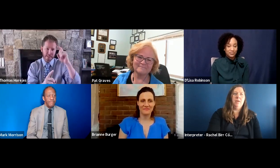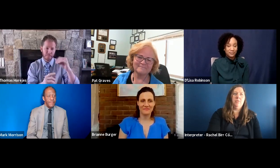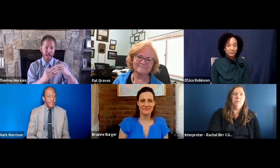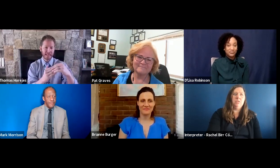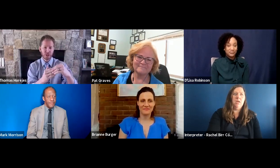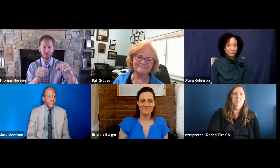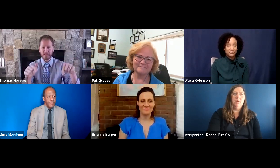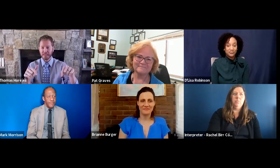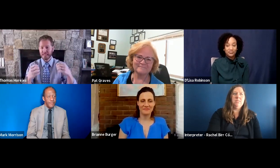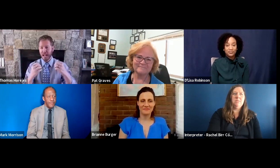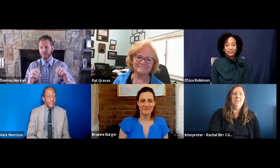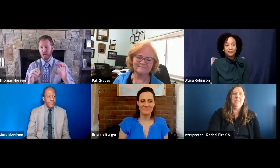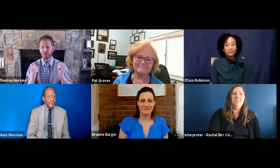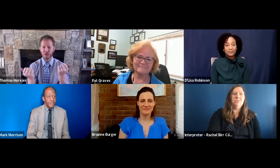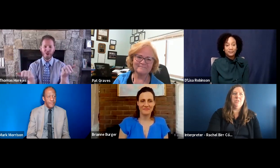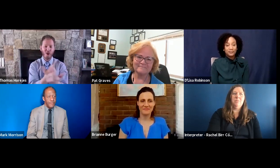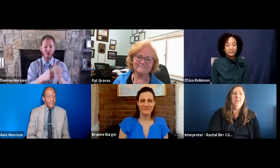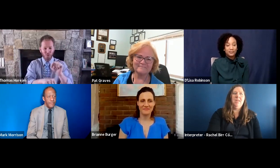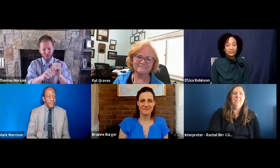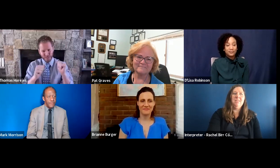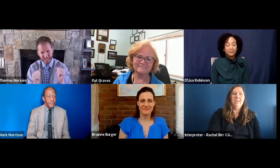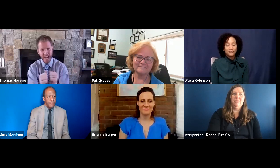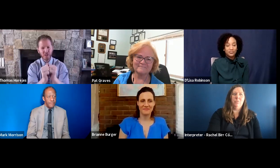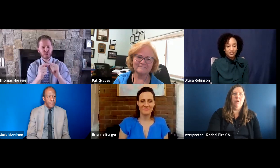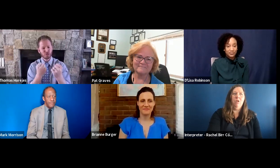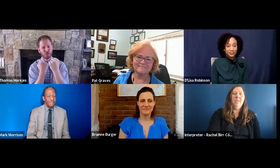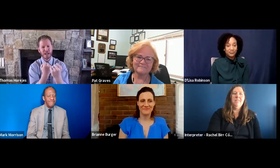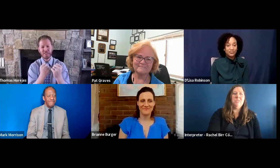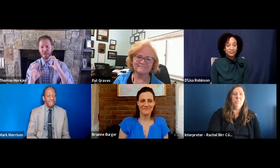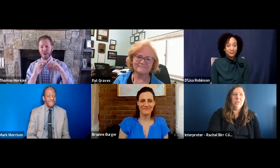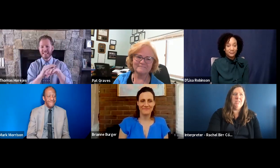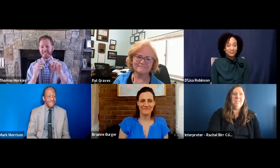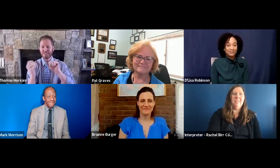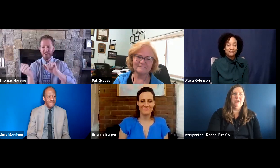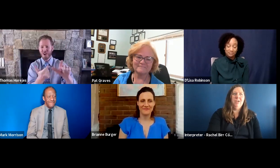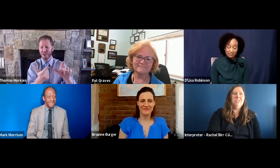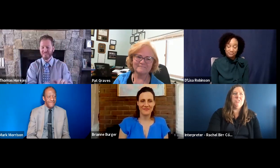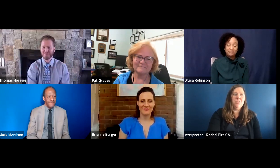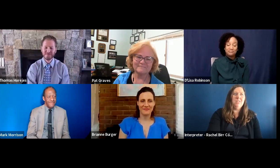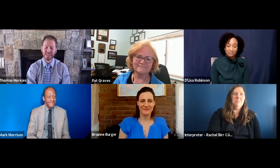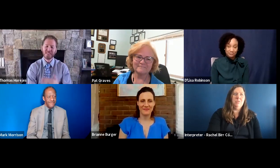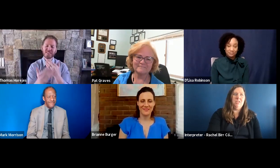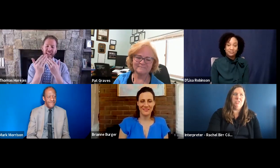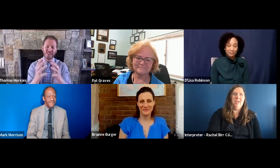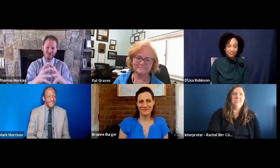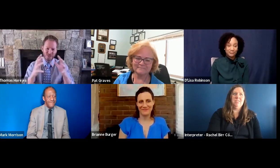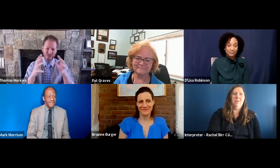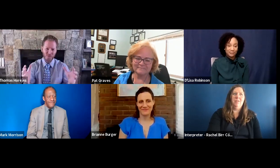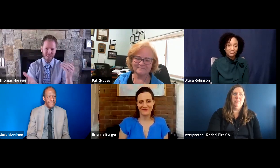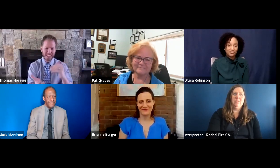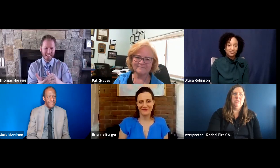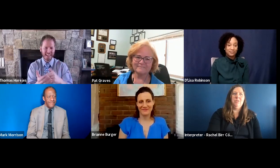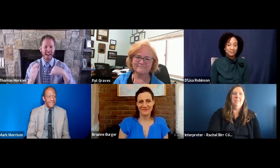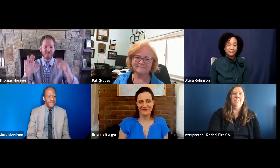really value your time and wisdom and leadership in this effort. We're all in this working together to strengthen communication access